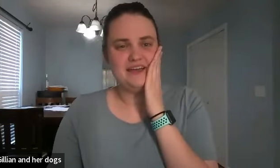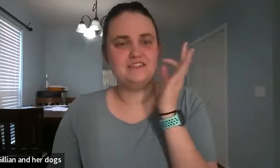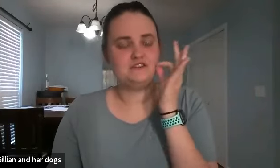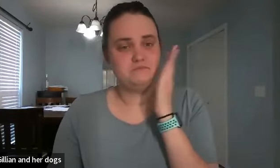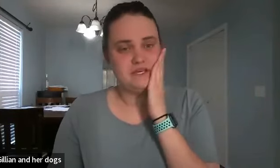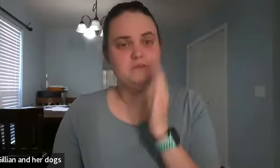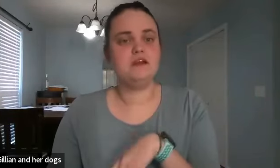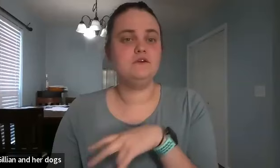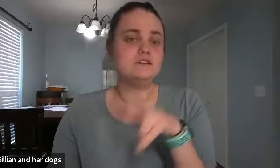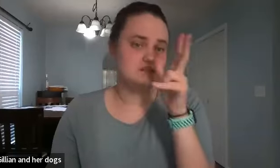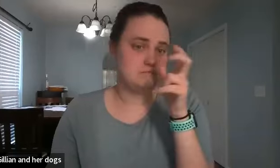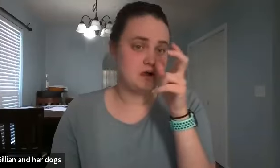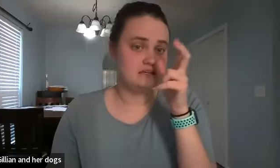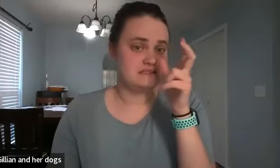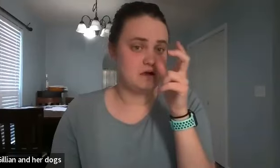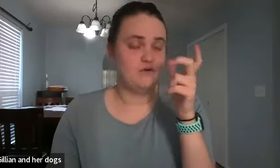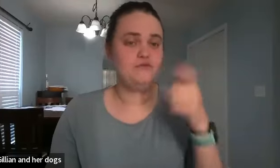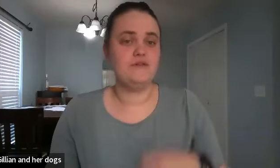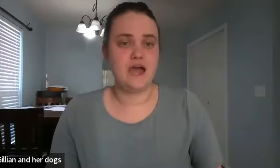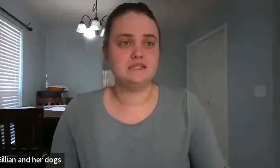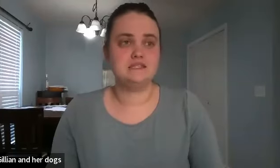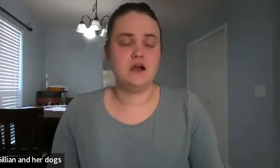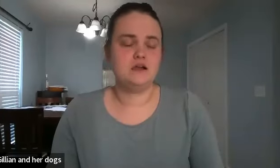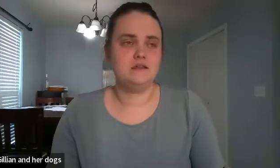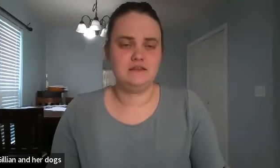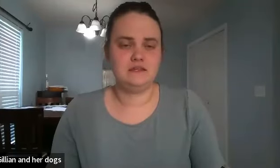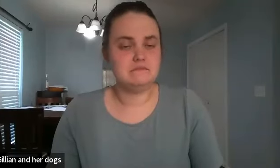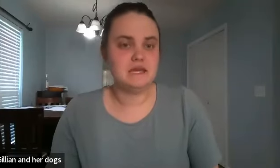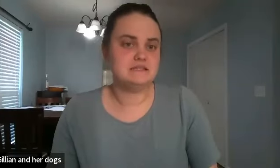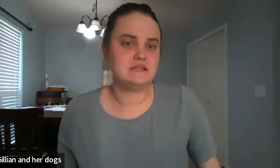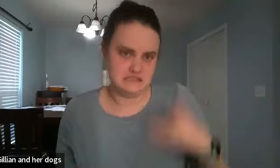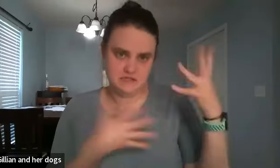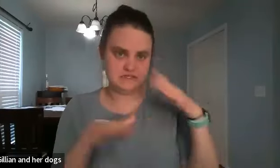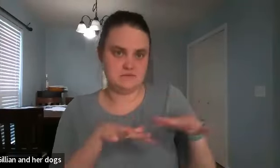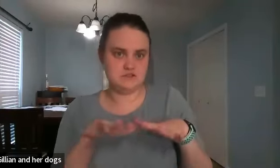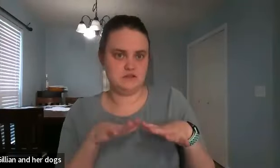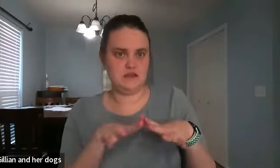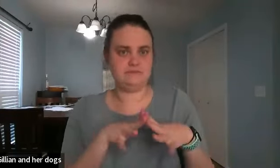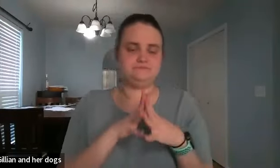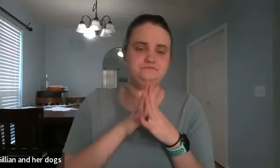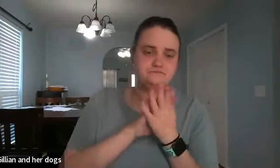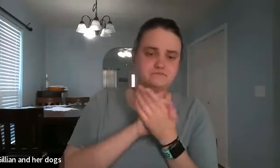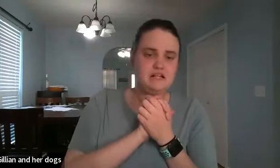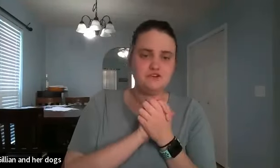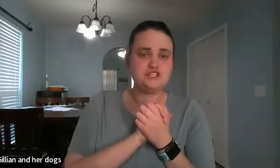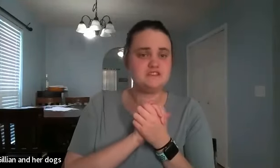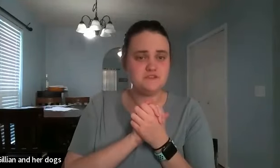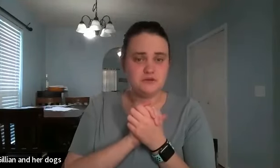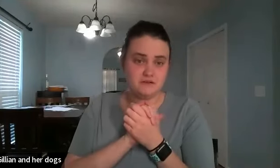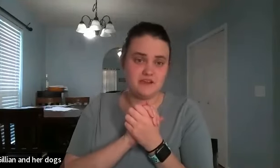But there's bee, but if you also did bug itself, that's not like, it's still the same sort of thing. There's just a few here and there that